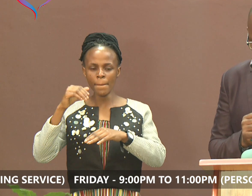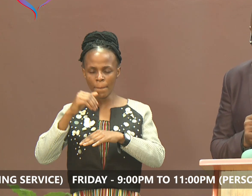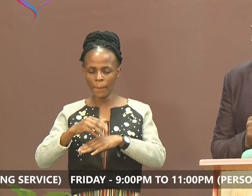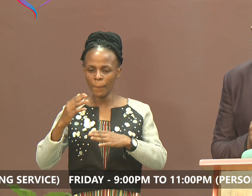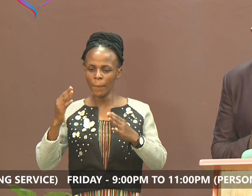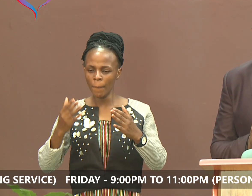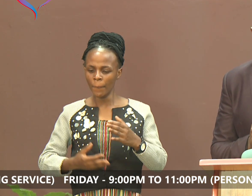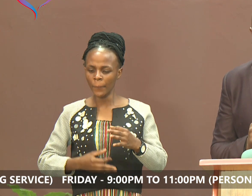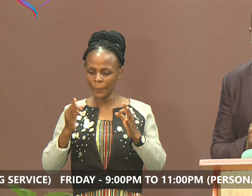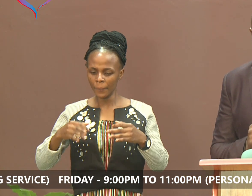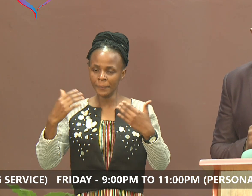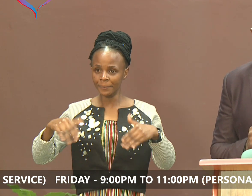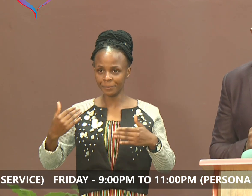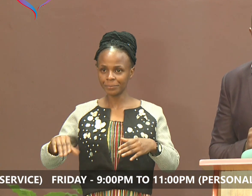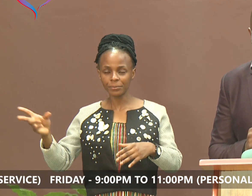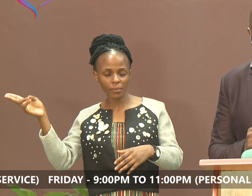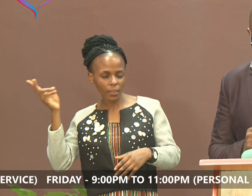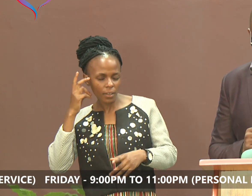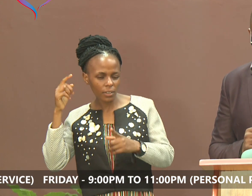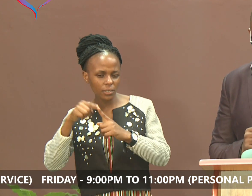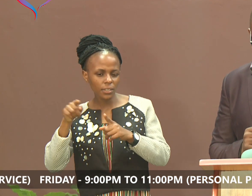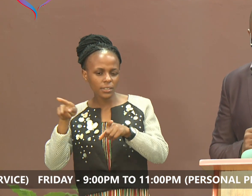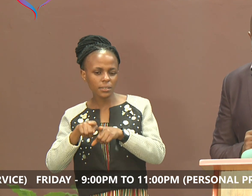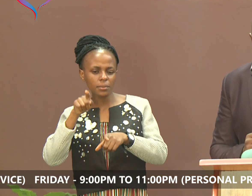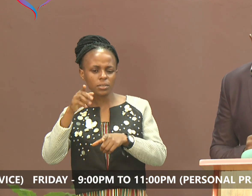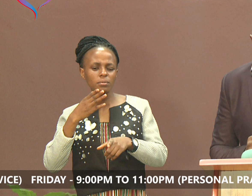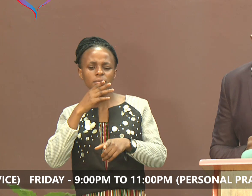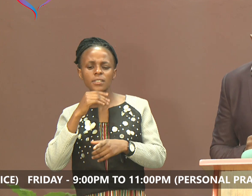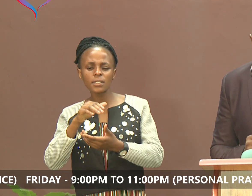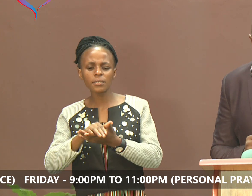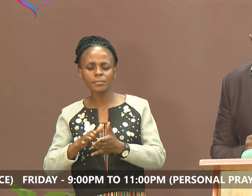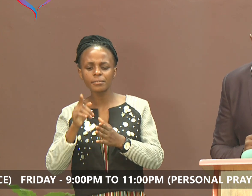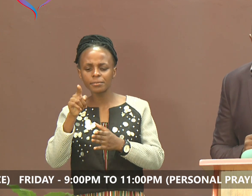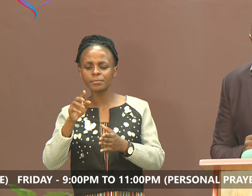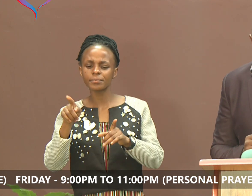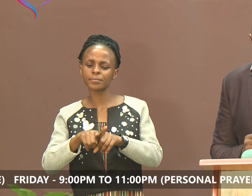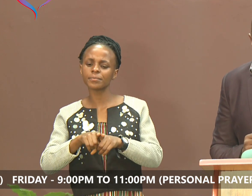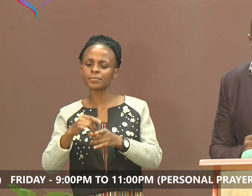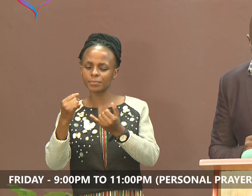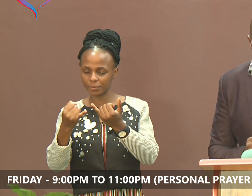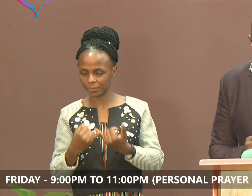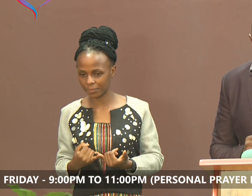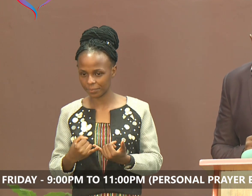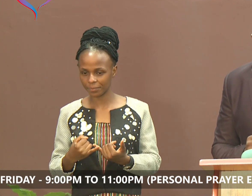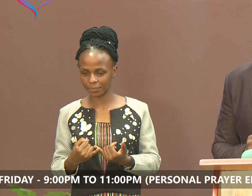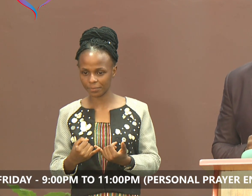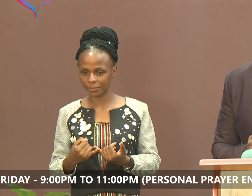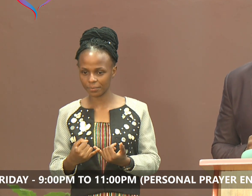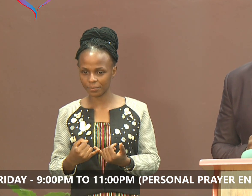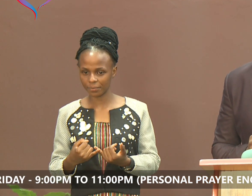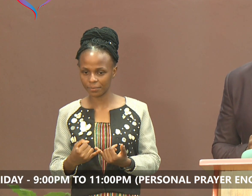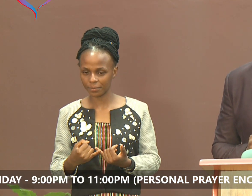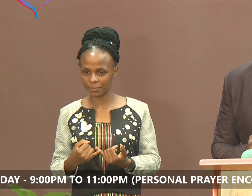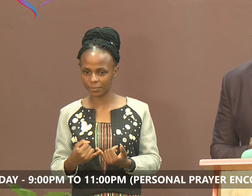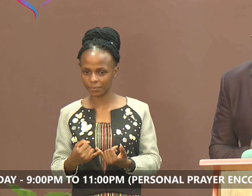husband. Singo mukyalo oba omwami okozesa omukutu guno mu ngeri bwetyo nti opakejinga kyowereza ne kiba